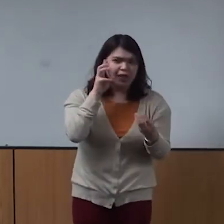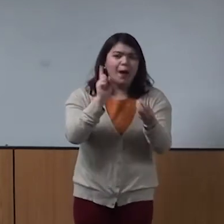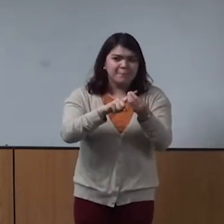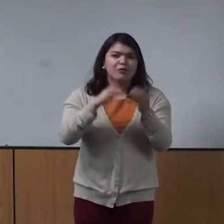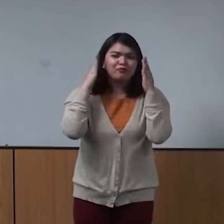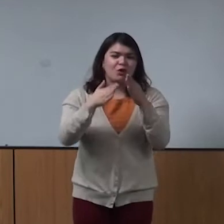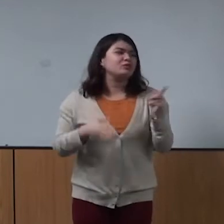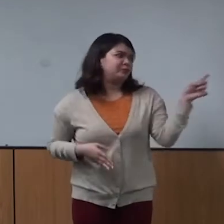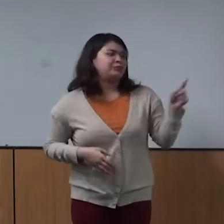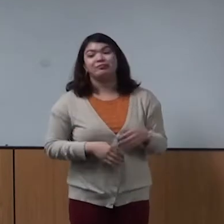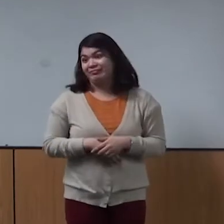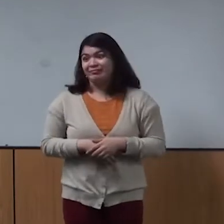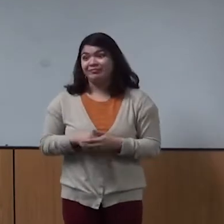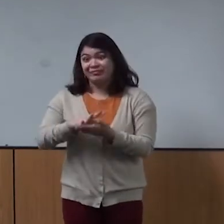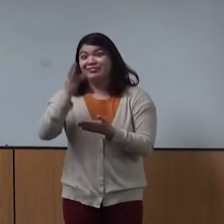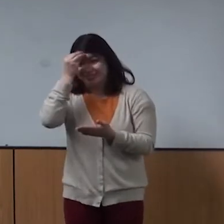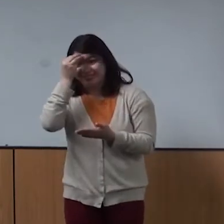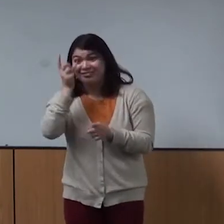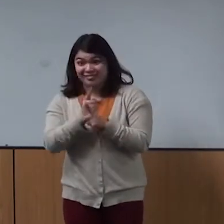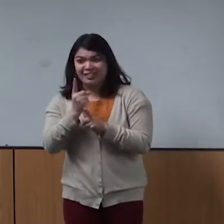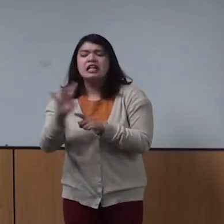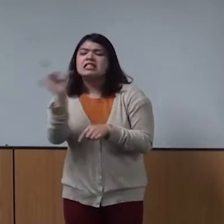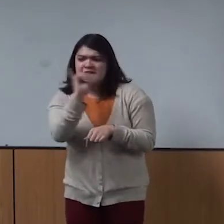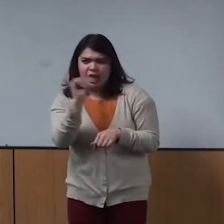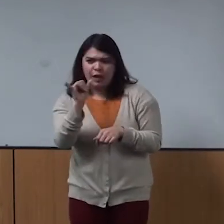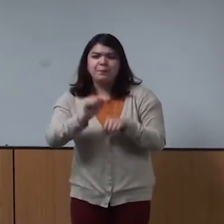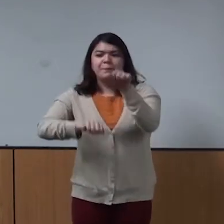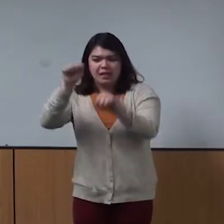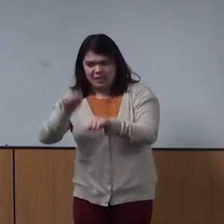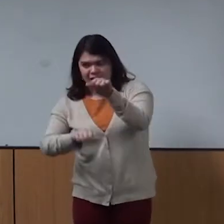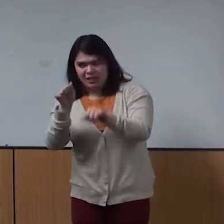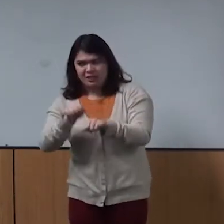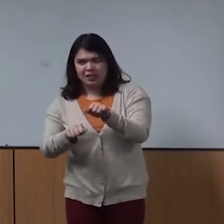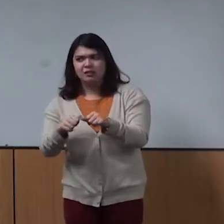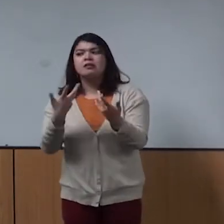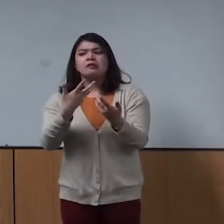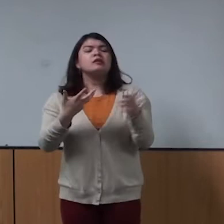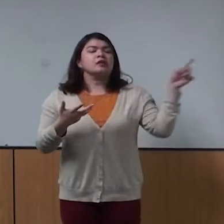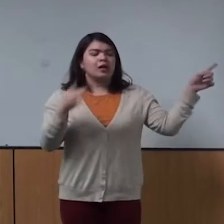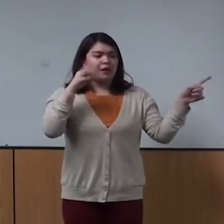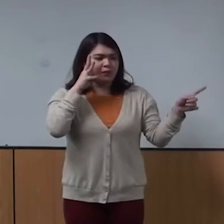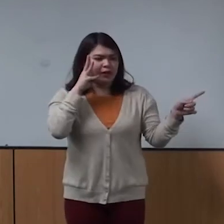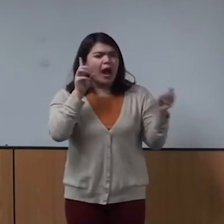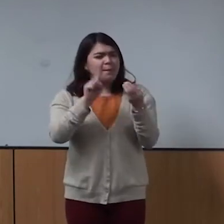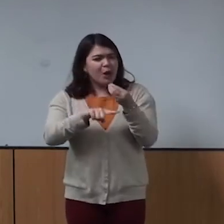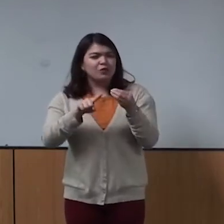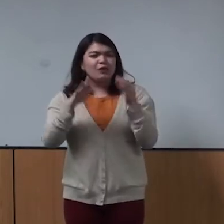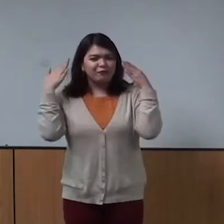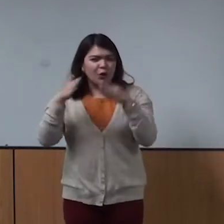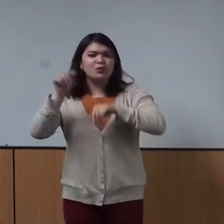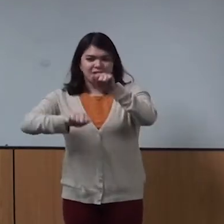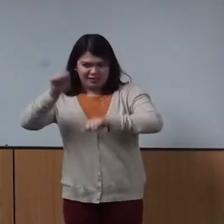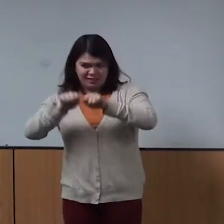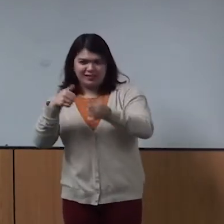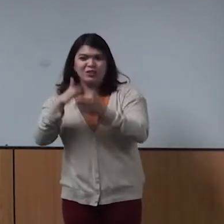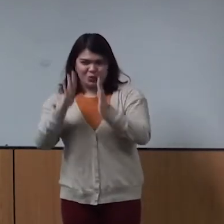all about learning session. So in assessment naman, we know that what we are doing is assessment,